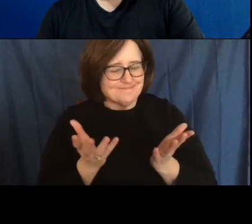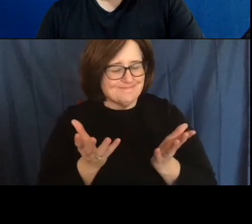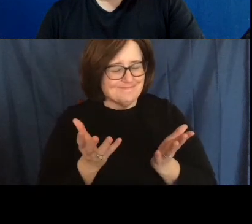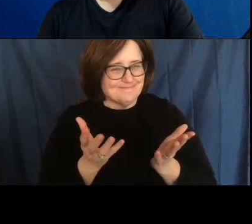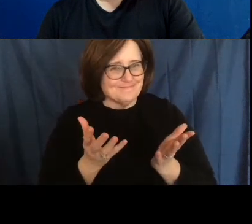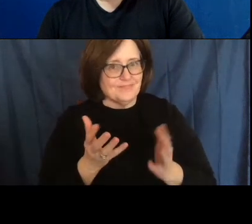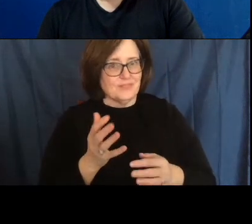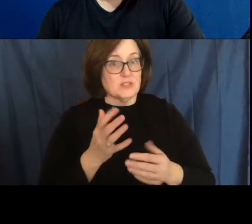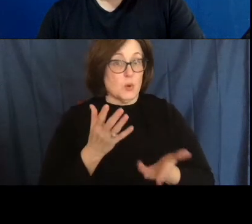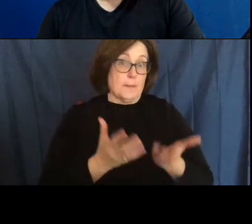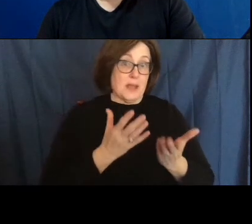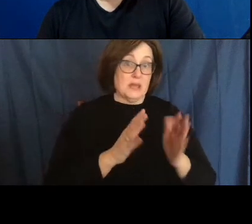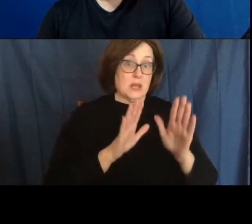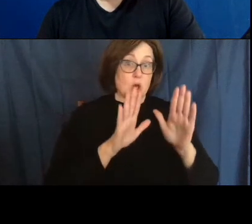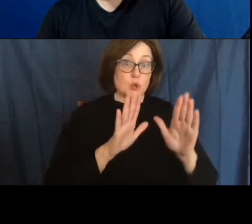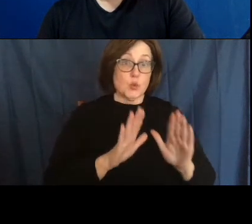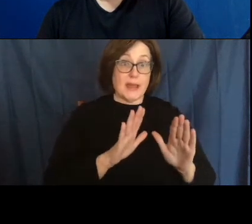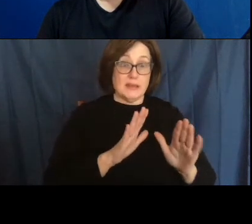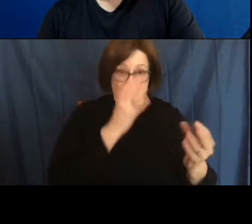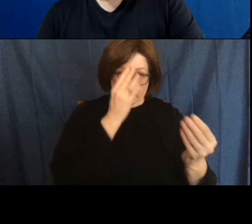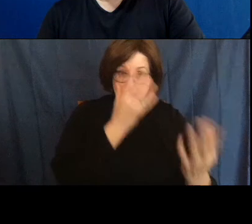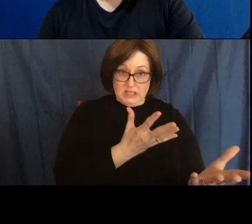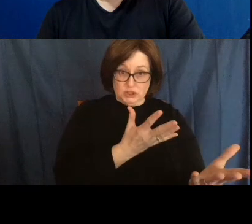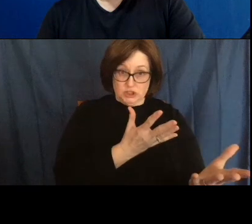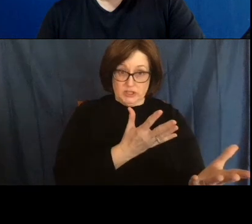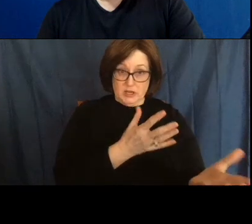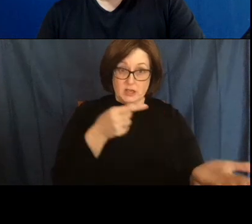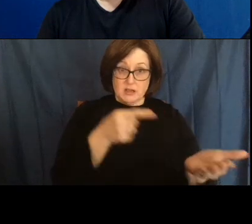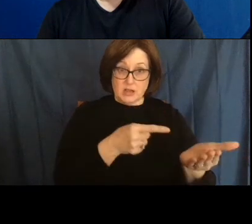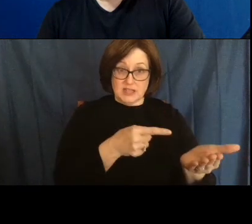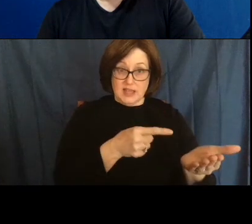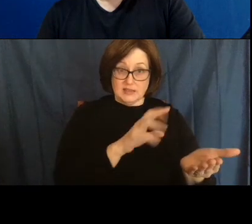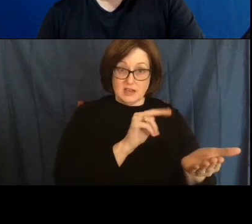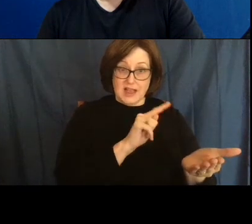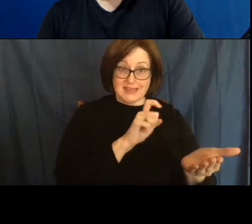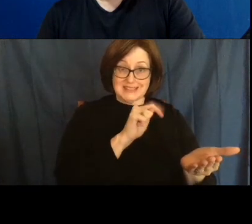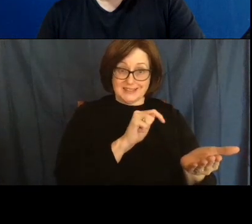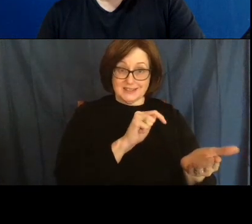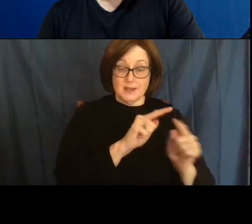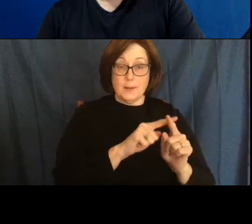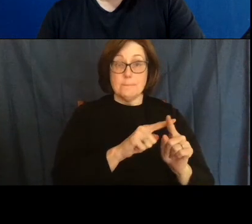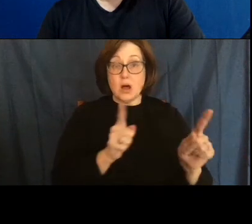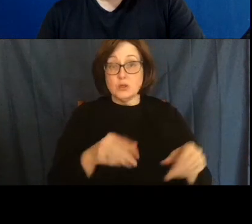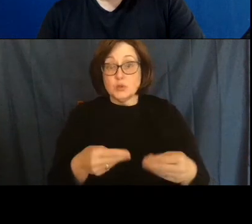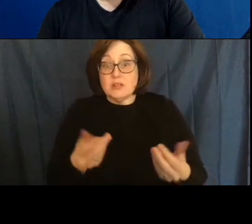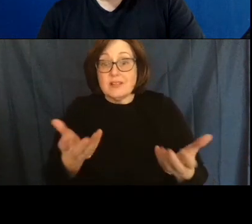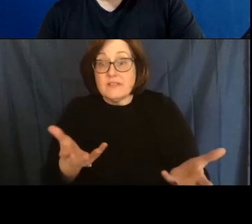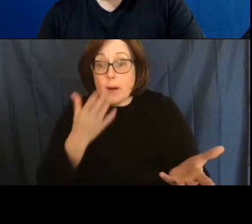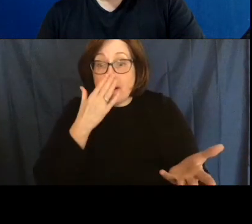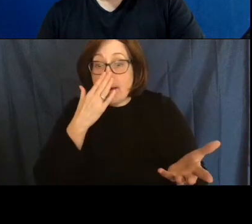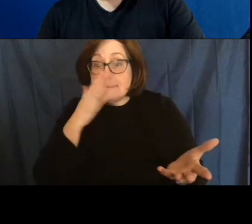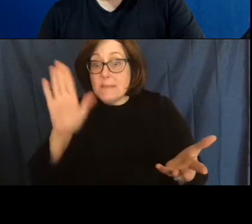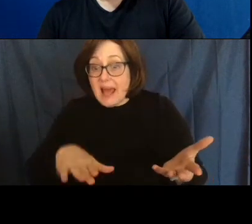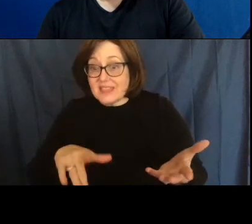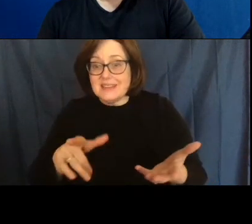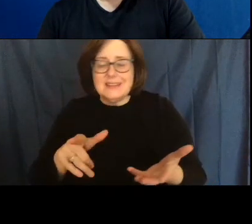content delivered badly was not going to deliver the content for children, and sometimes okay content delivered well can be